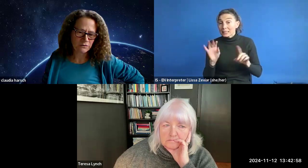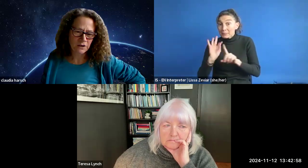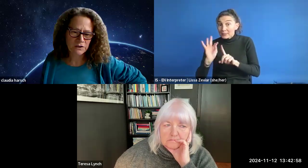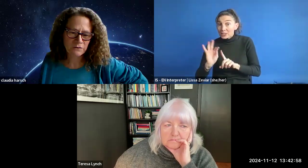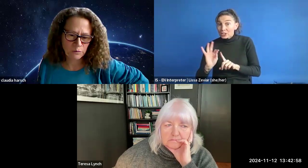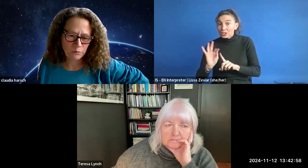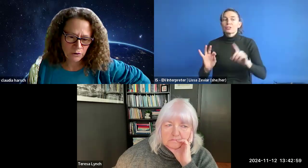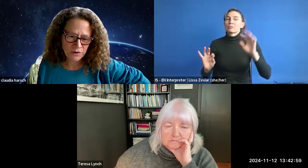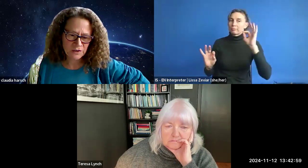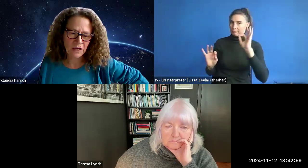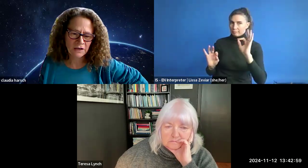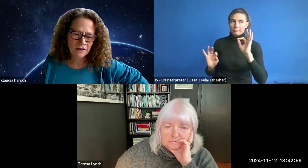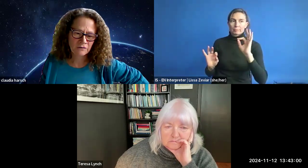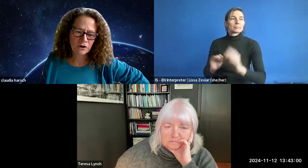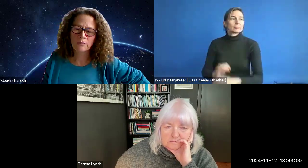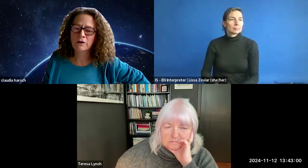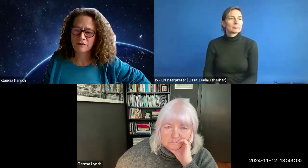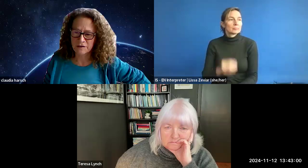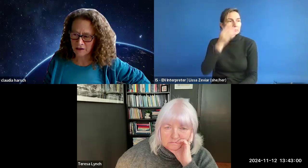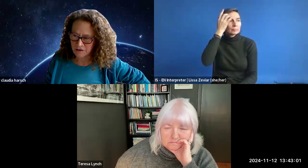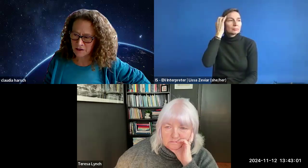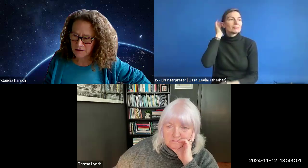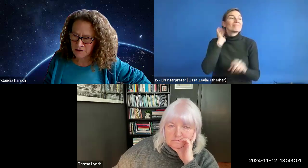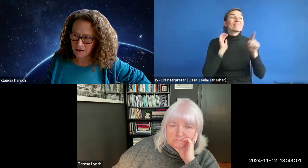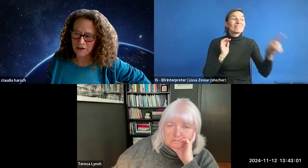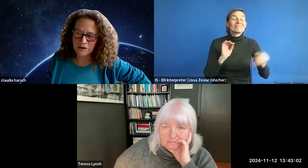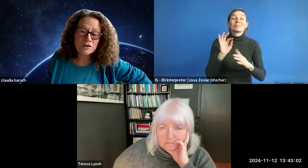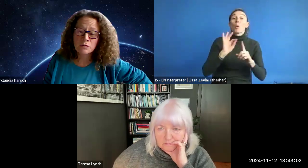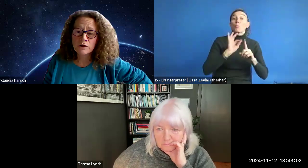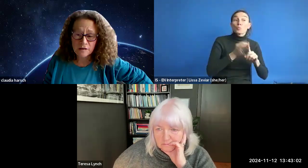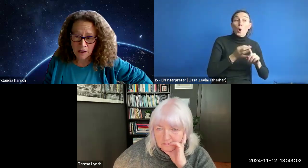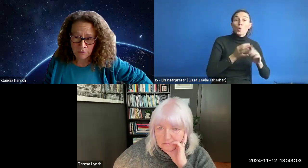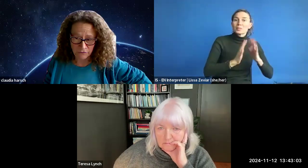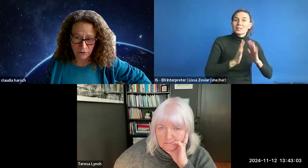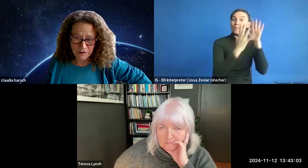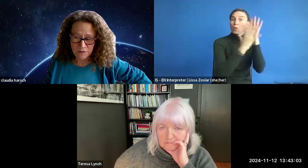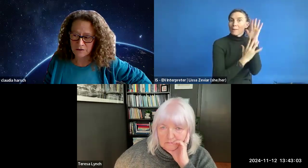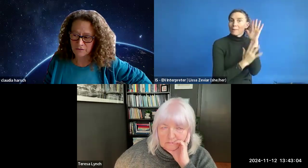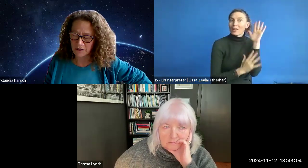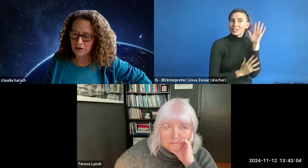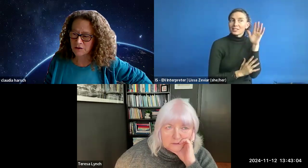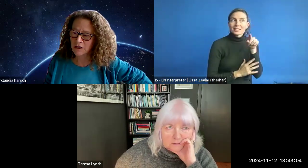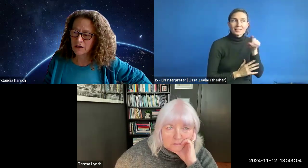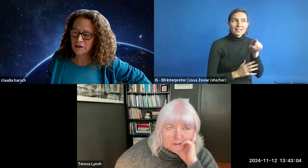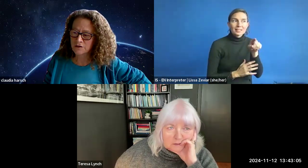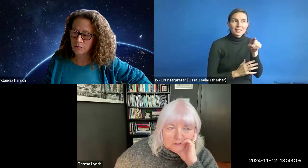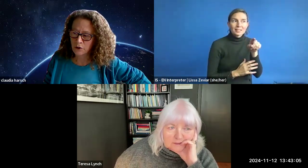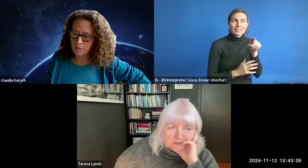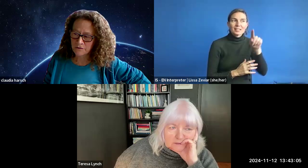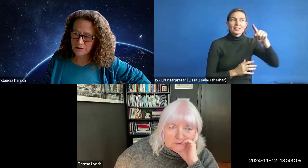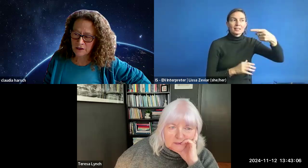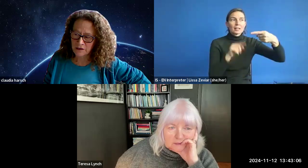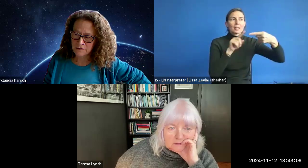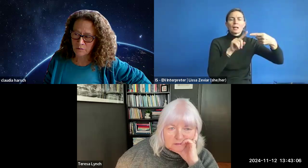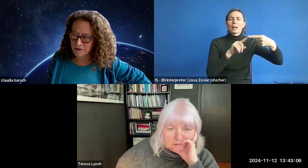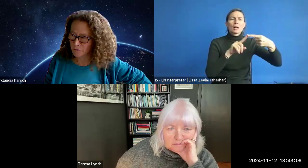test specifications from the ProSign vocabulary size test. And here you see one example for test specifications. That's the